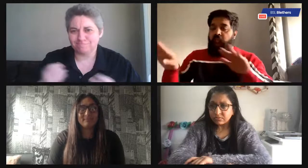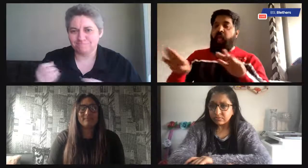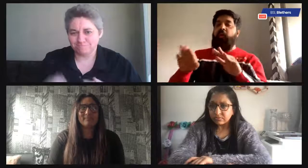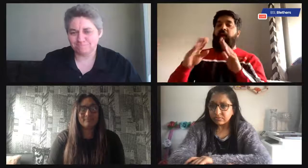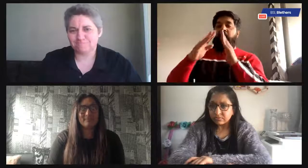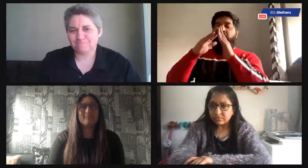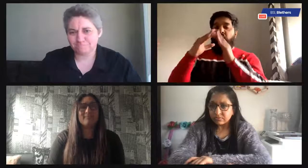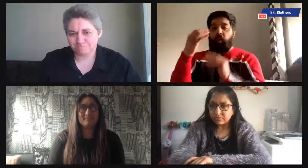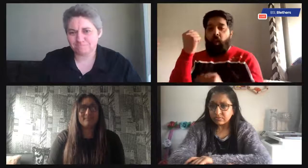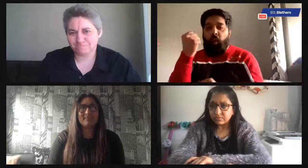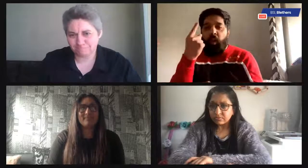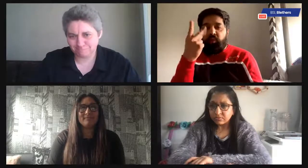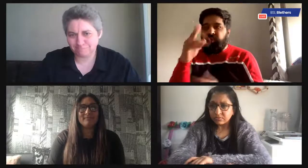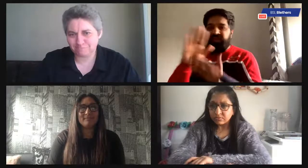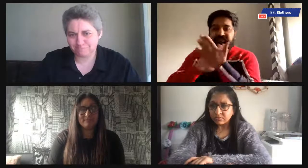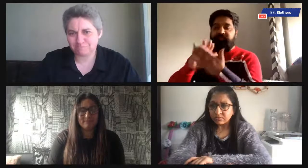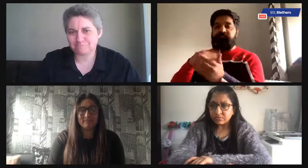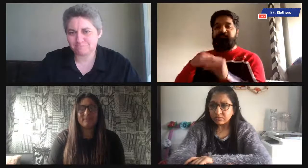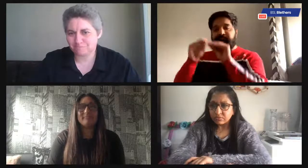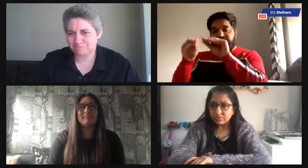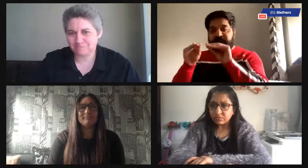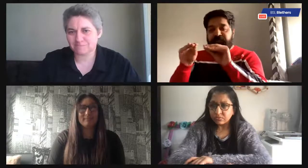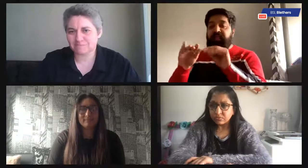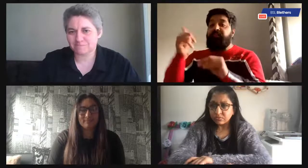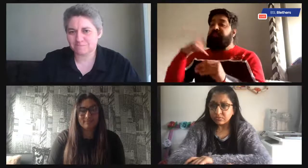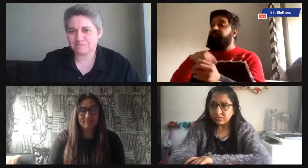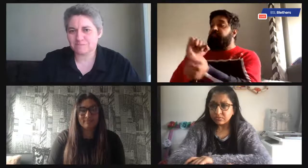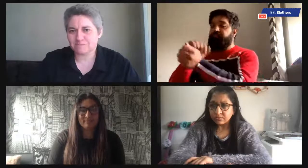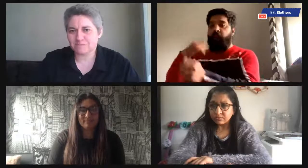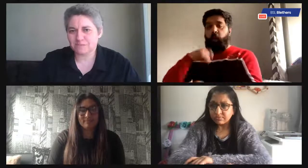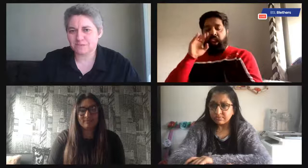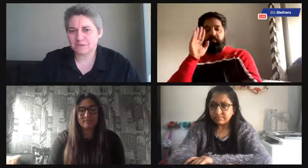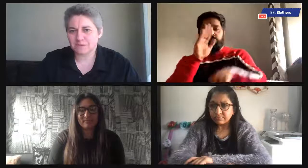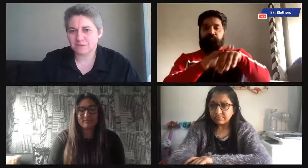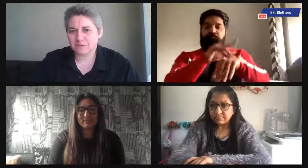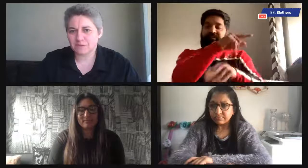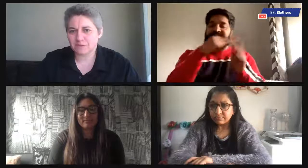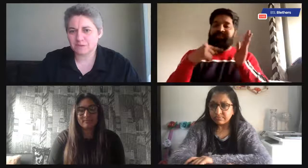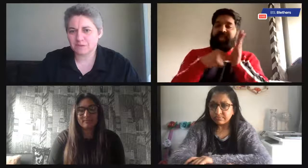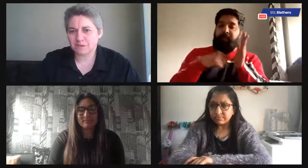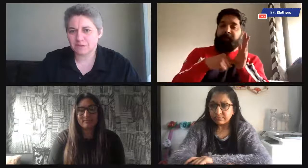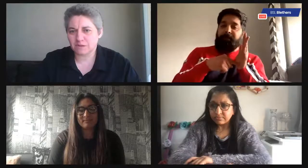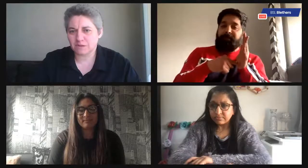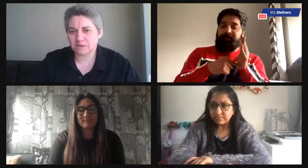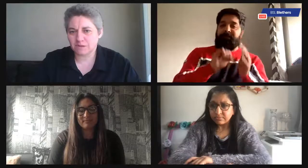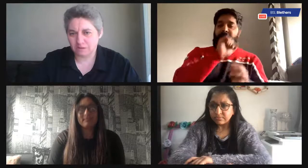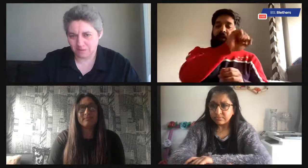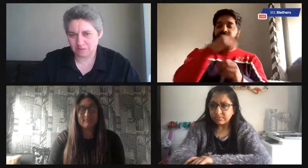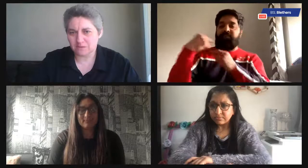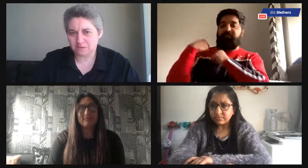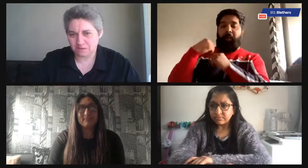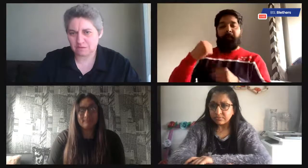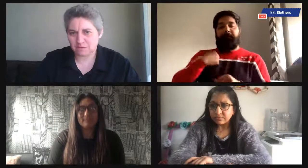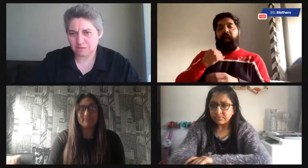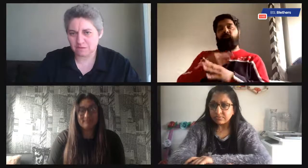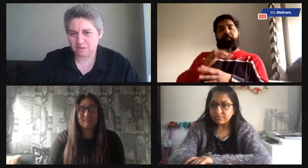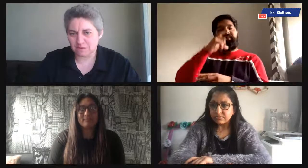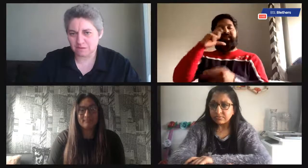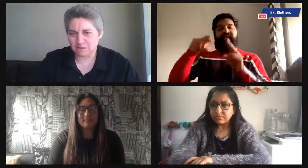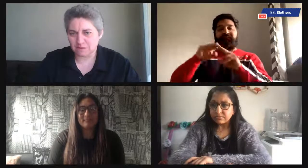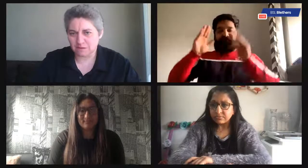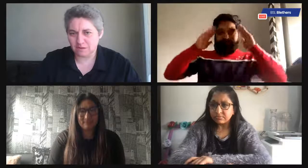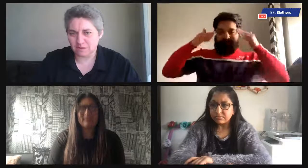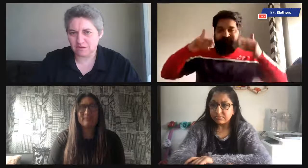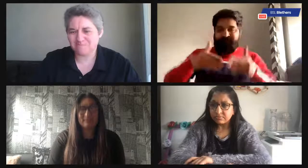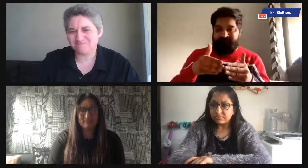use universal language and would also use just different ways, just communication tactics to make sure that the person